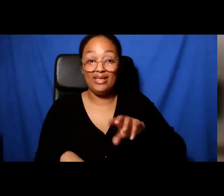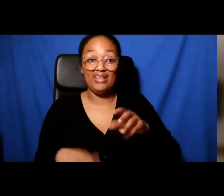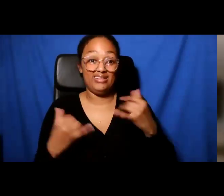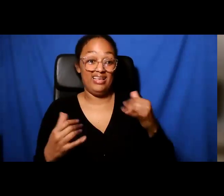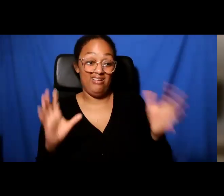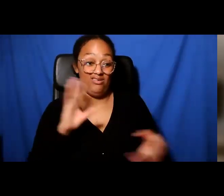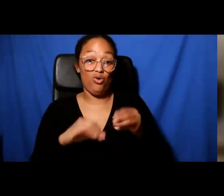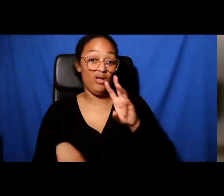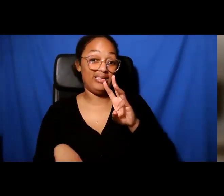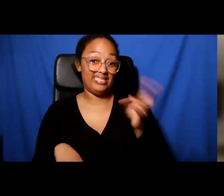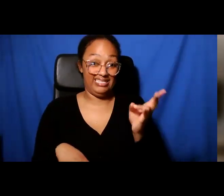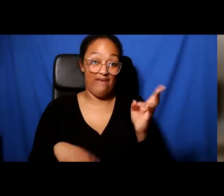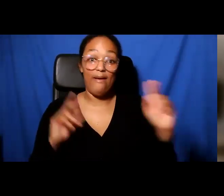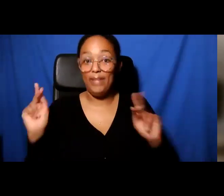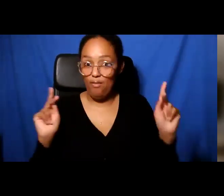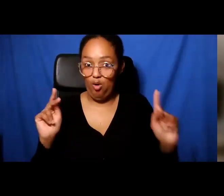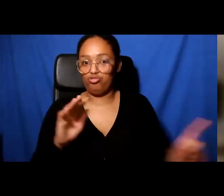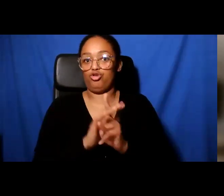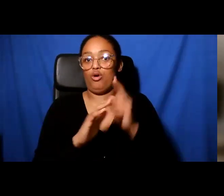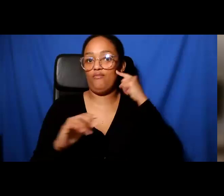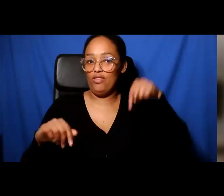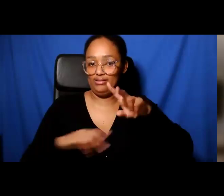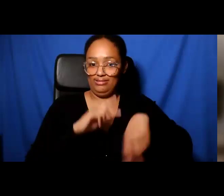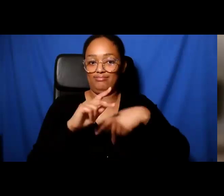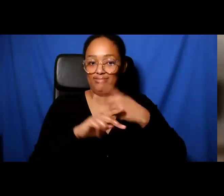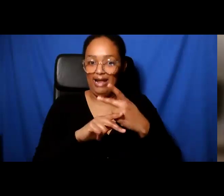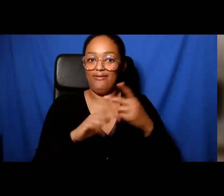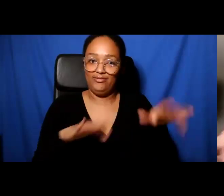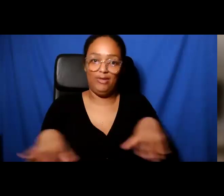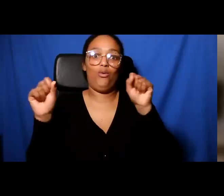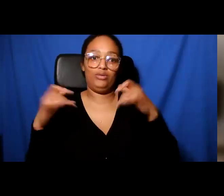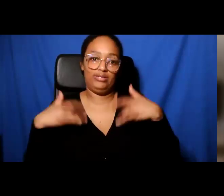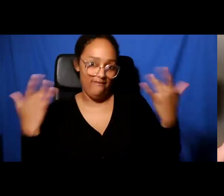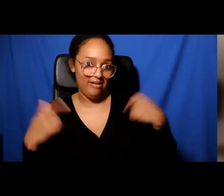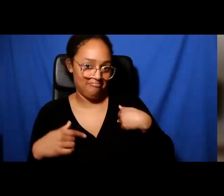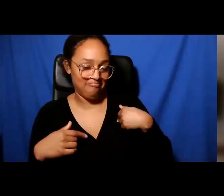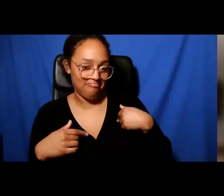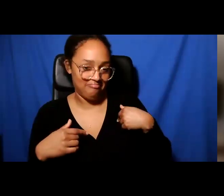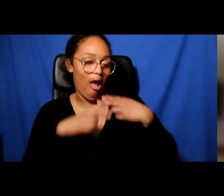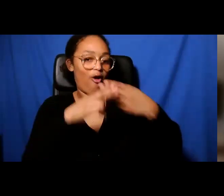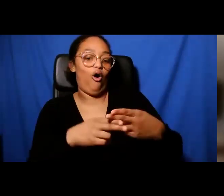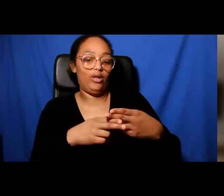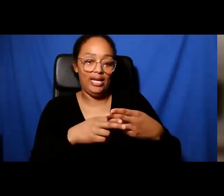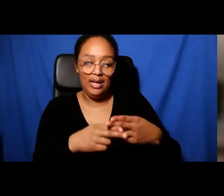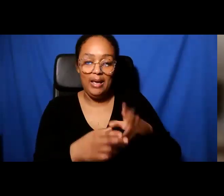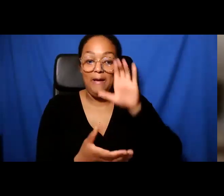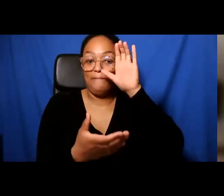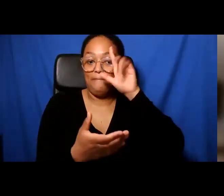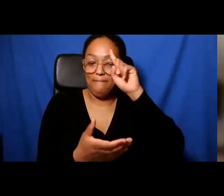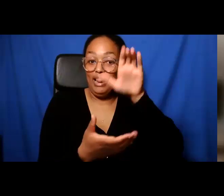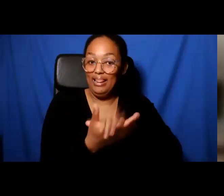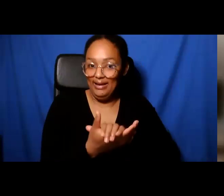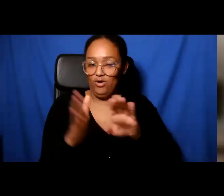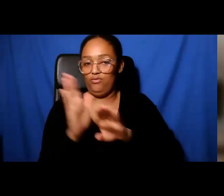this belief formation experience, as I like to call it. And each person that was coming through the door, I helped them put the app on